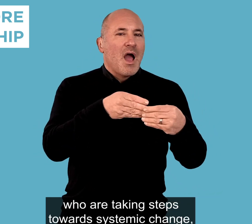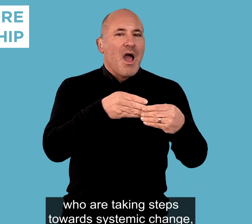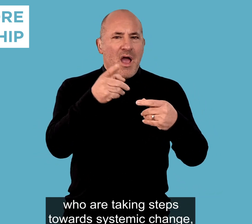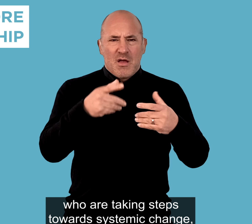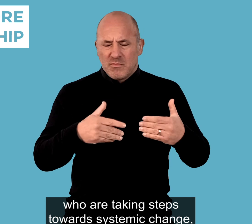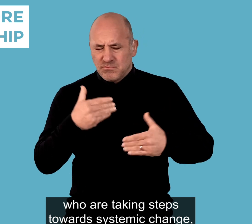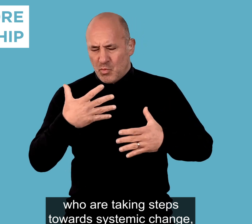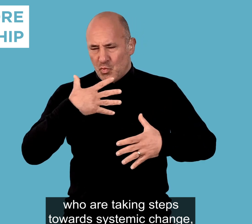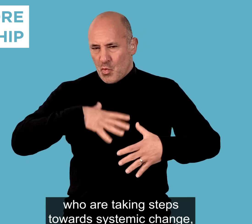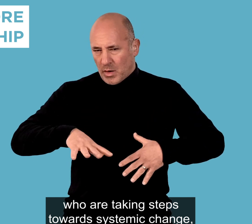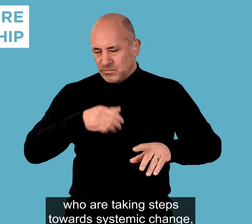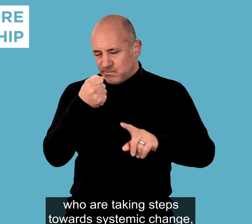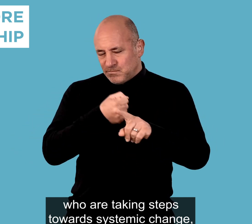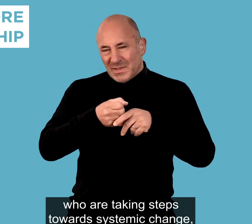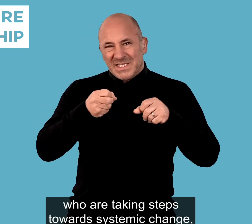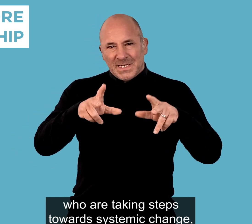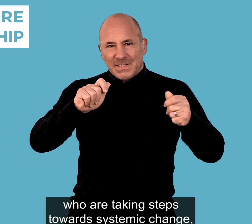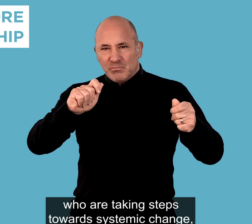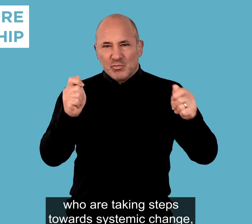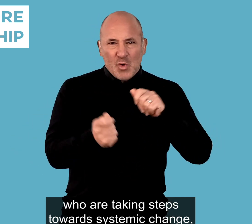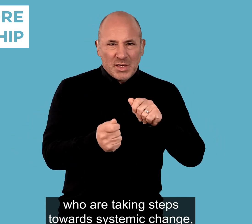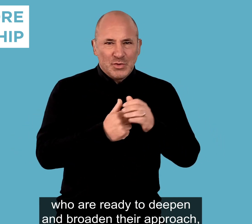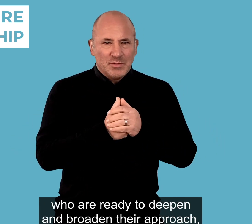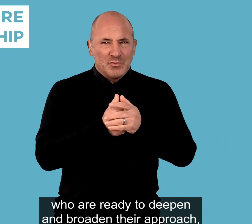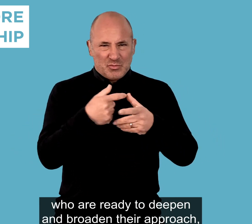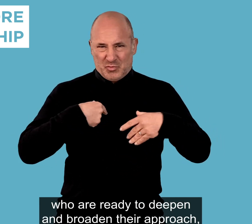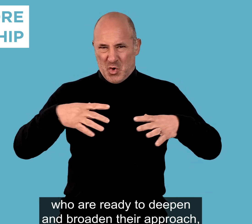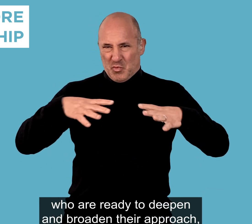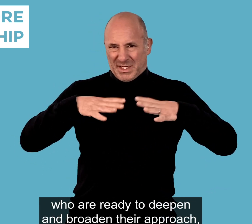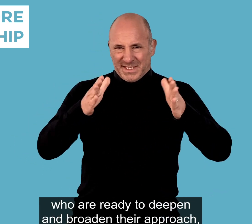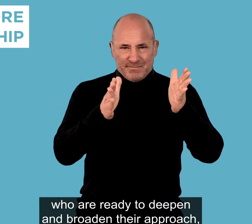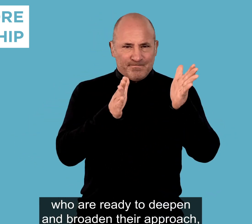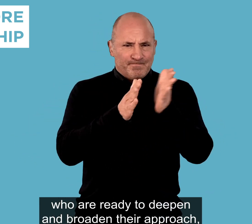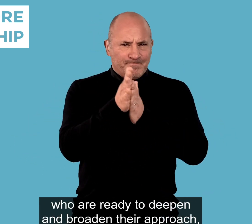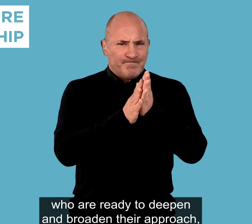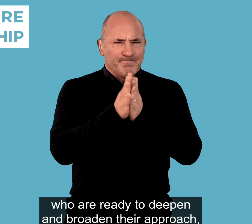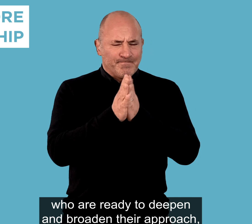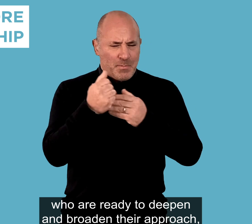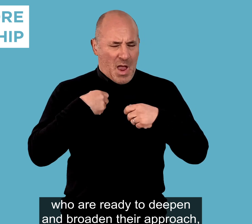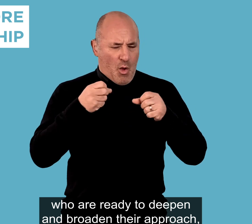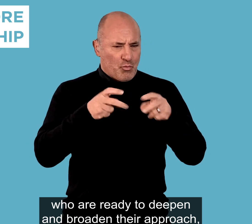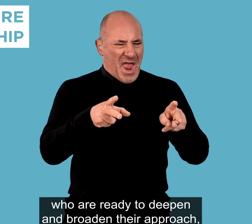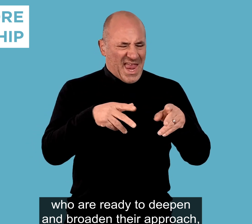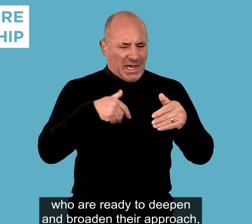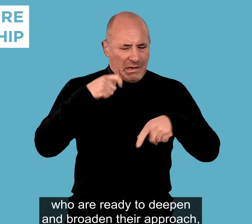who are taking steps towards systemic change, who are ready to deepen and broaden their approach,